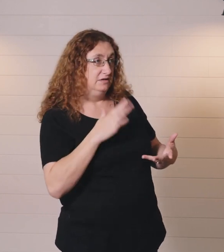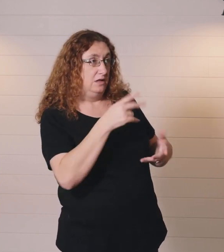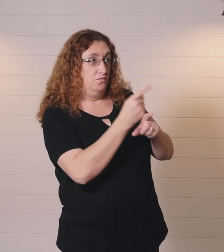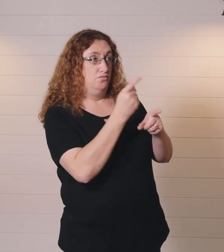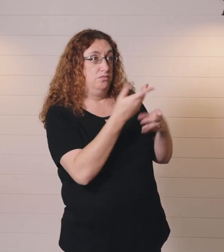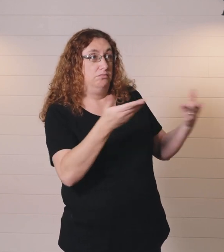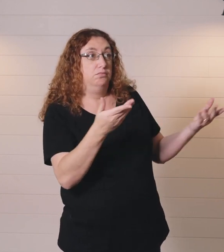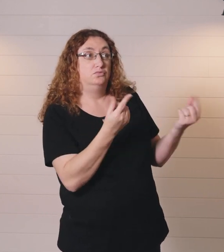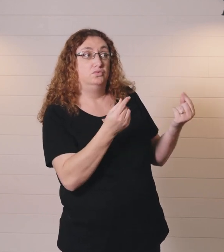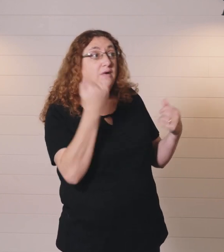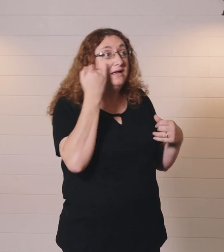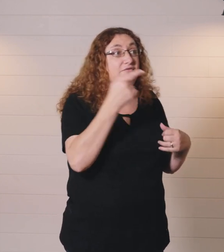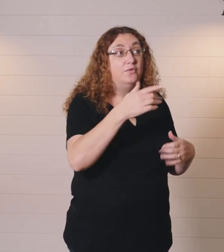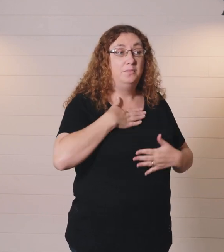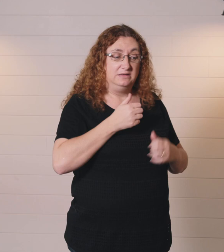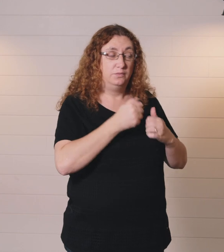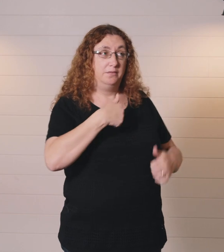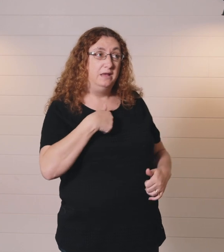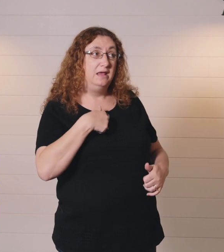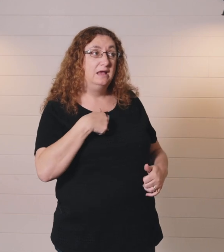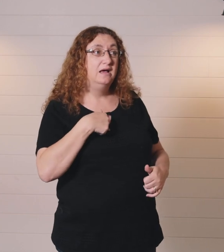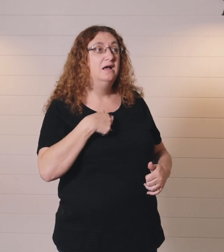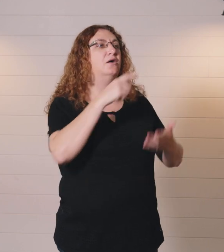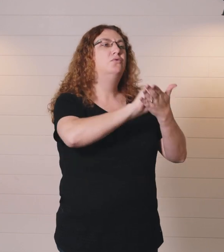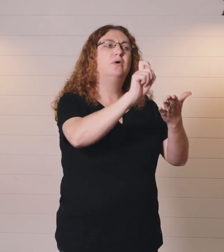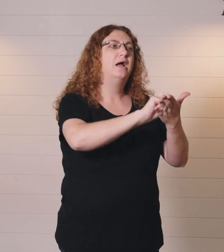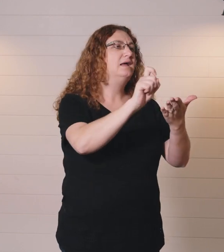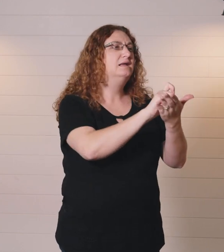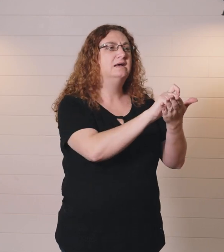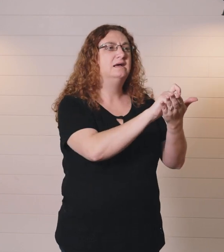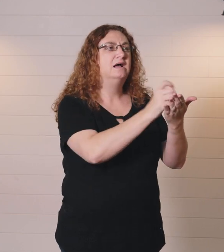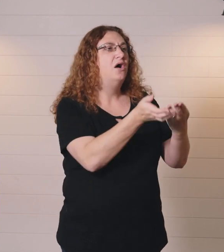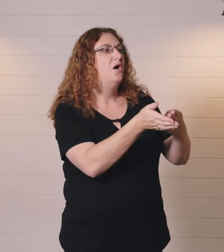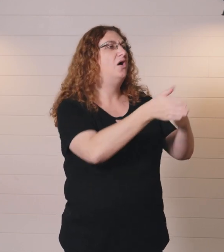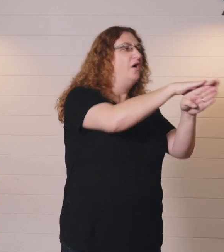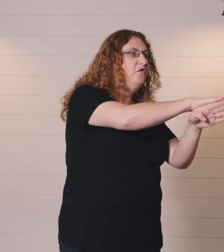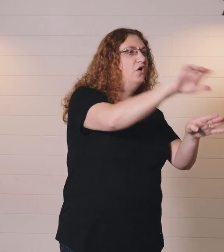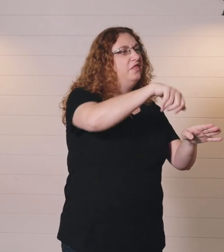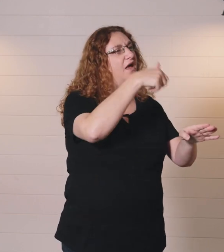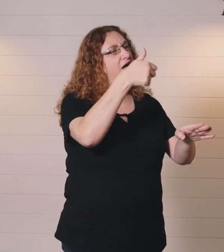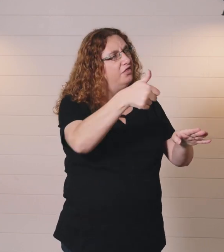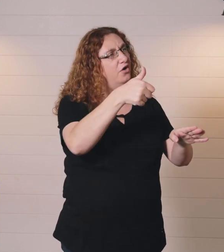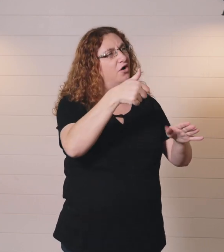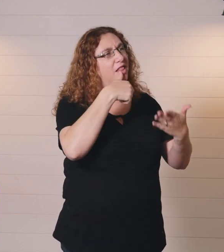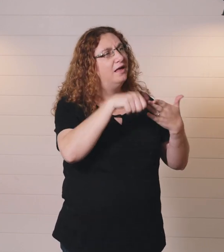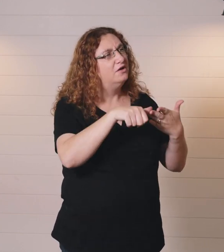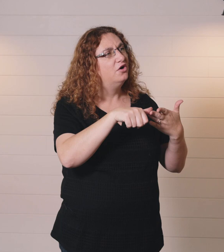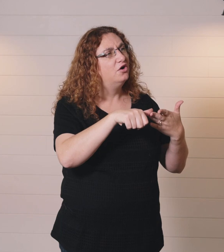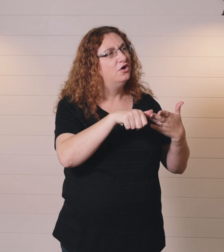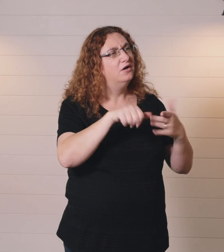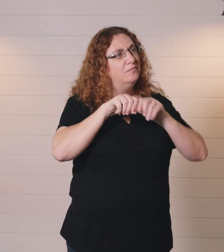thing to do, and if he is pleased with me, let an order be written overruling the dispatches that Haman, son